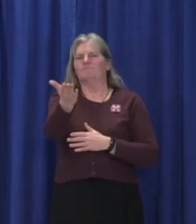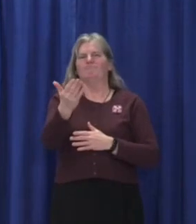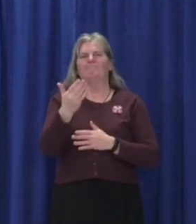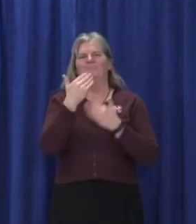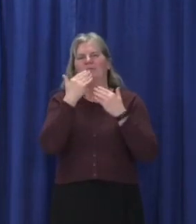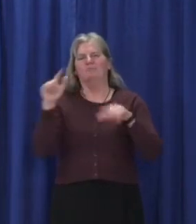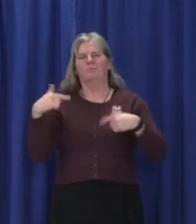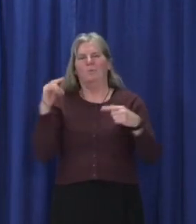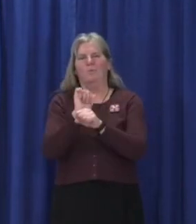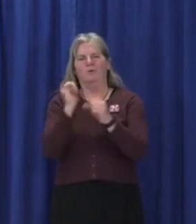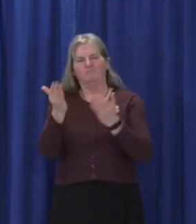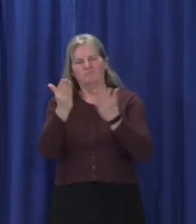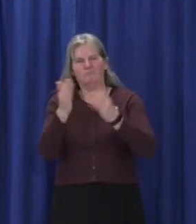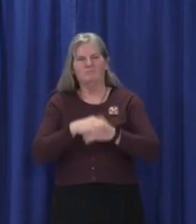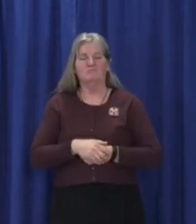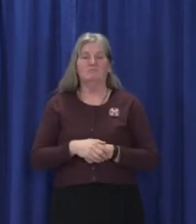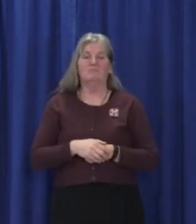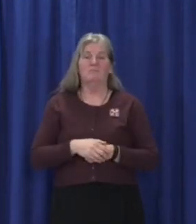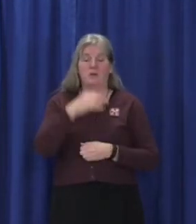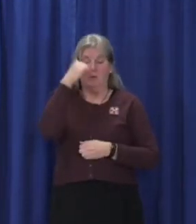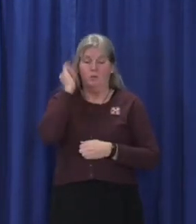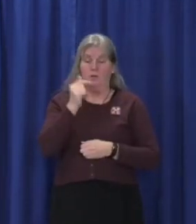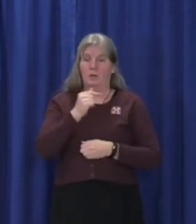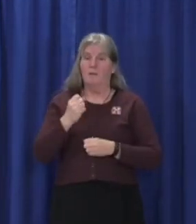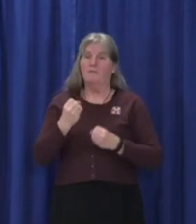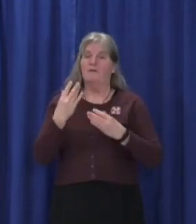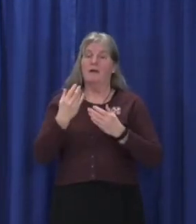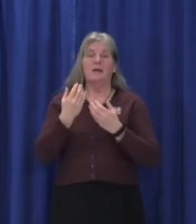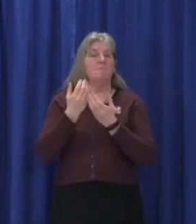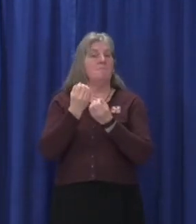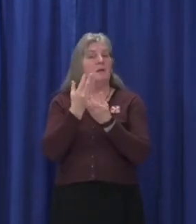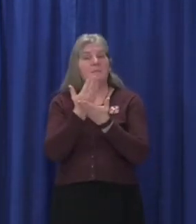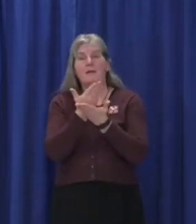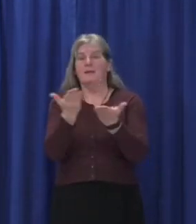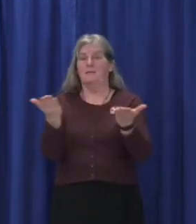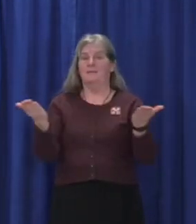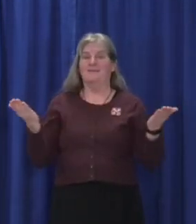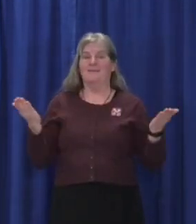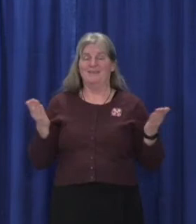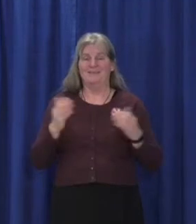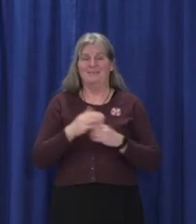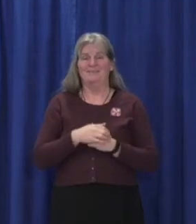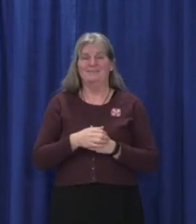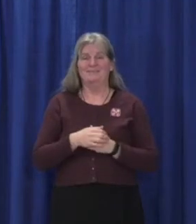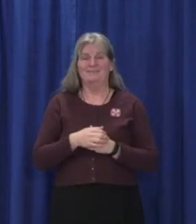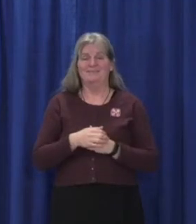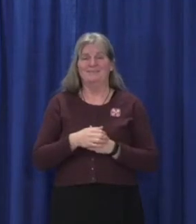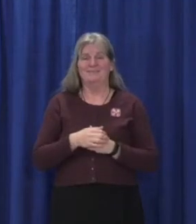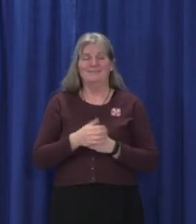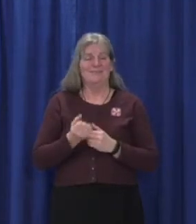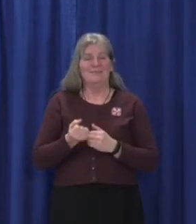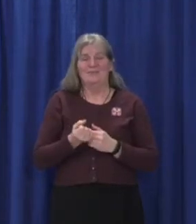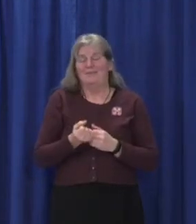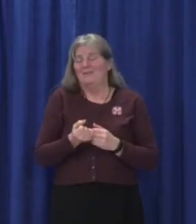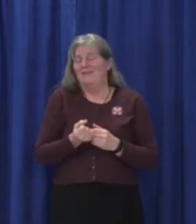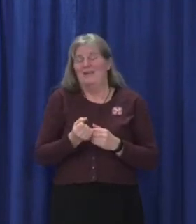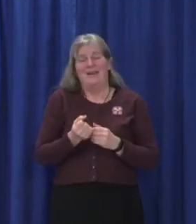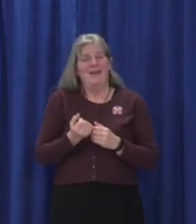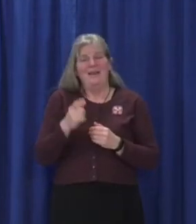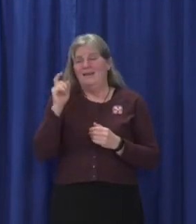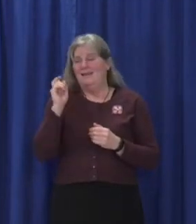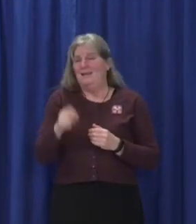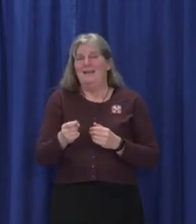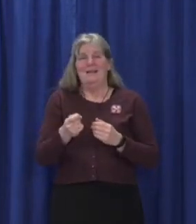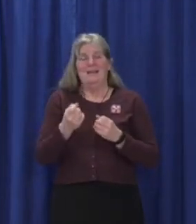of Yukon provides a range of services to Yukoners throughout the territory, and it wouldn't be possible without the